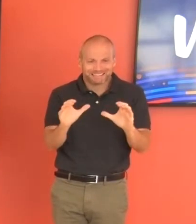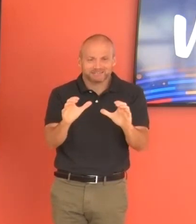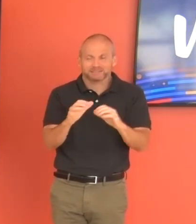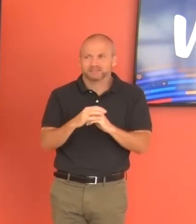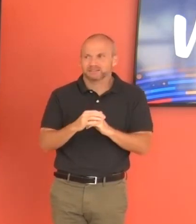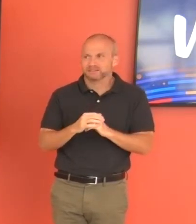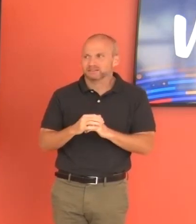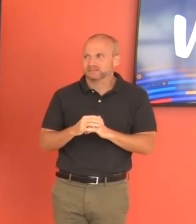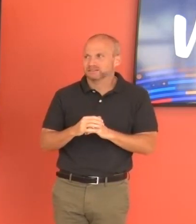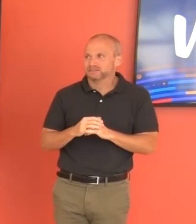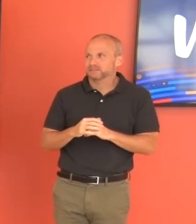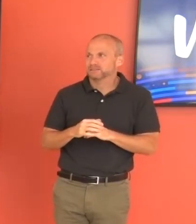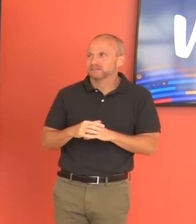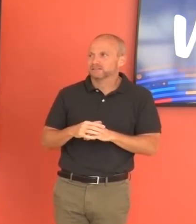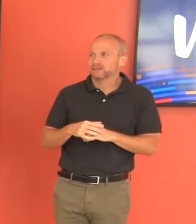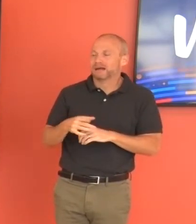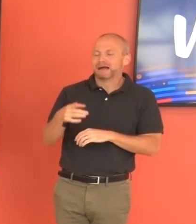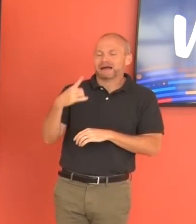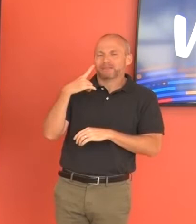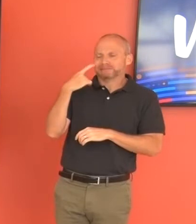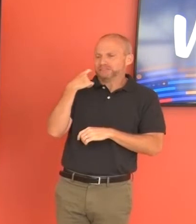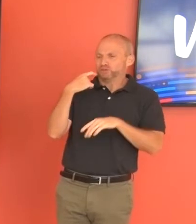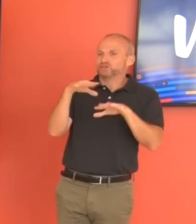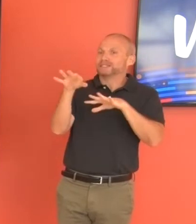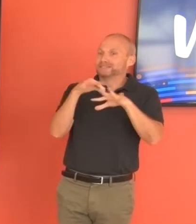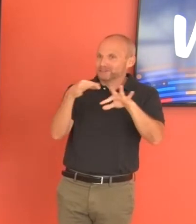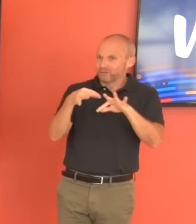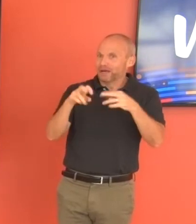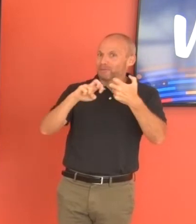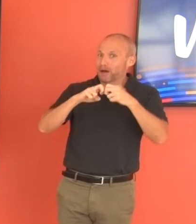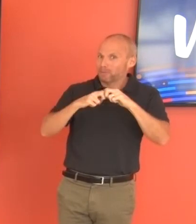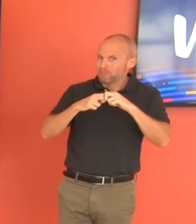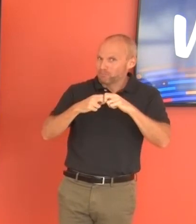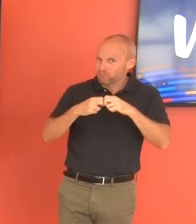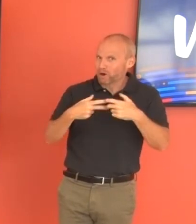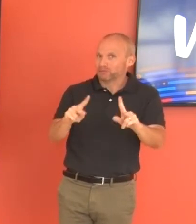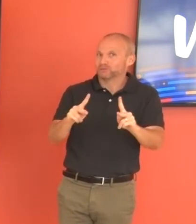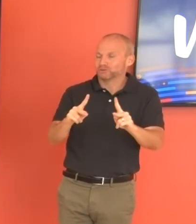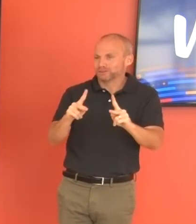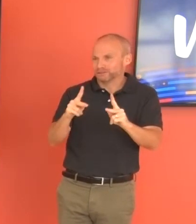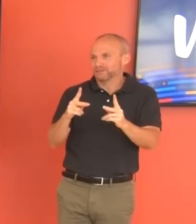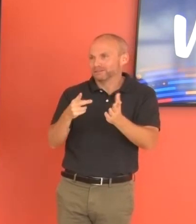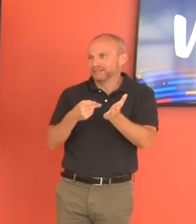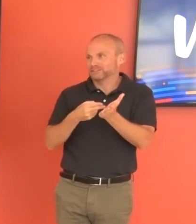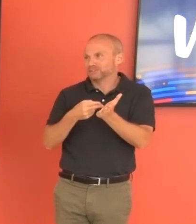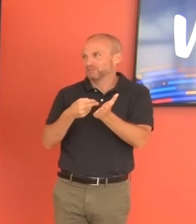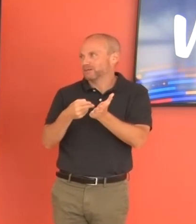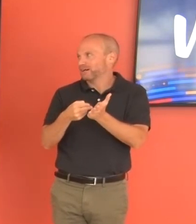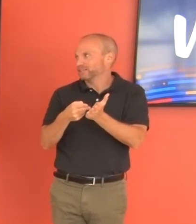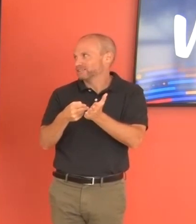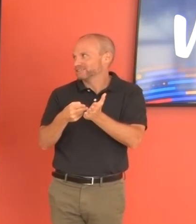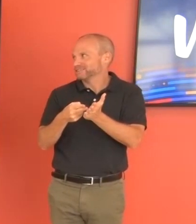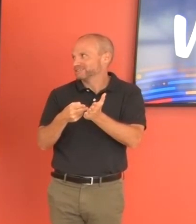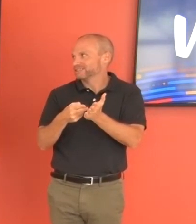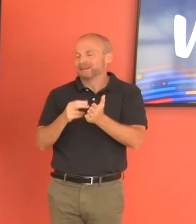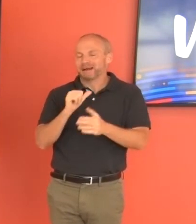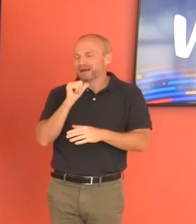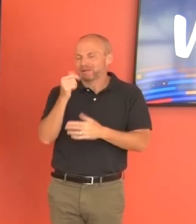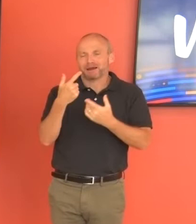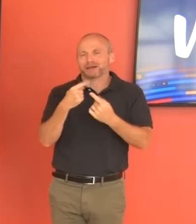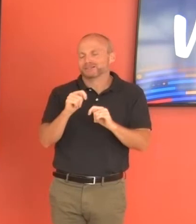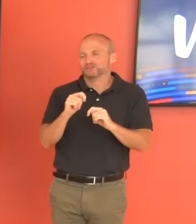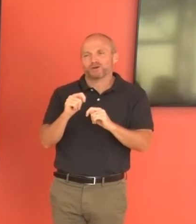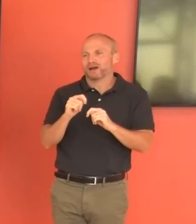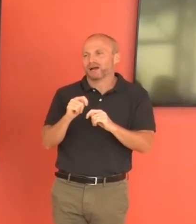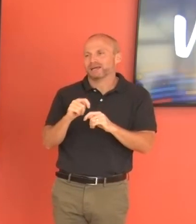I think you just described a problem-tunity, you know, and just being honest, you're not going to find me sugarcoating anything.